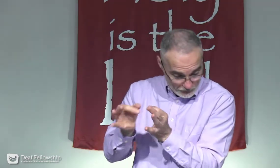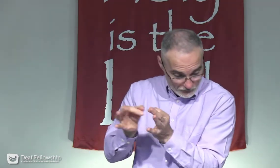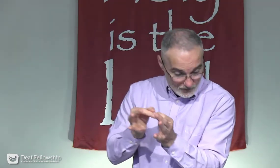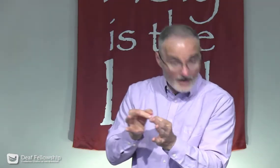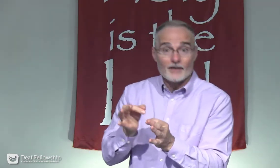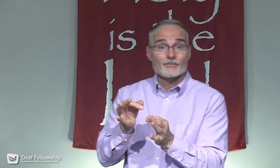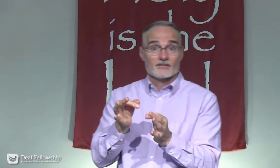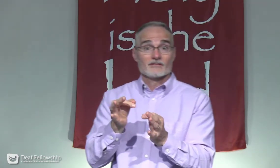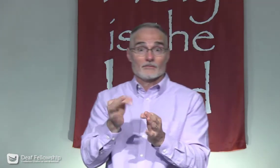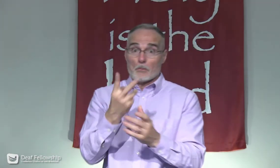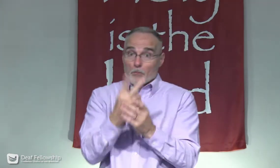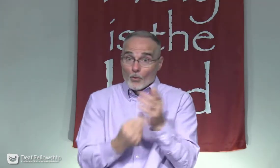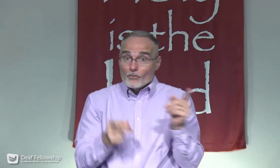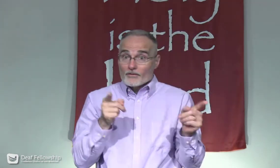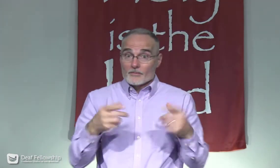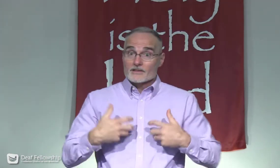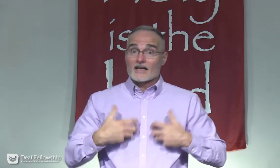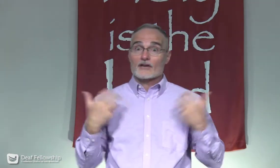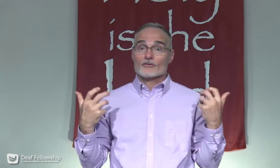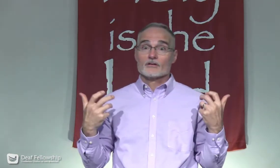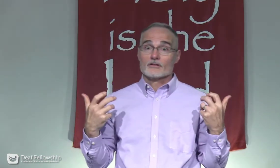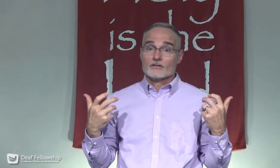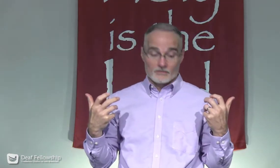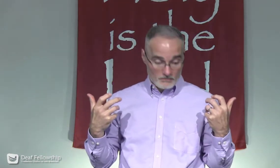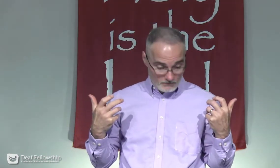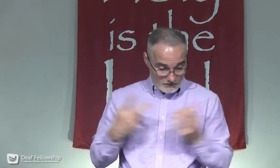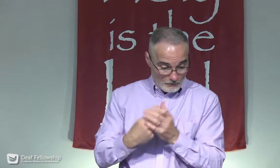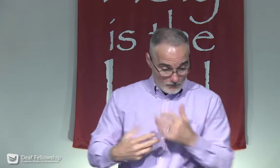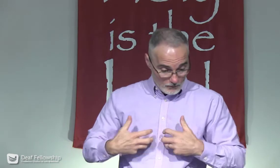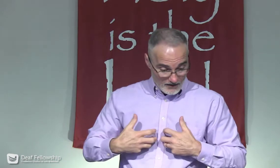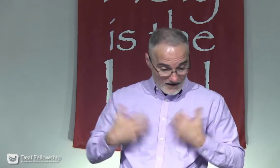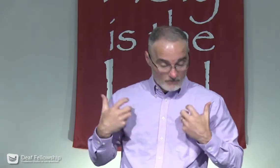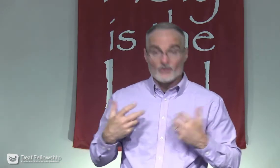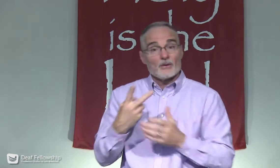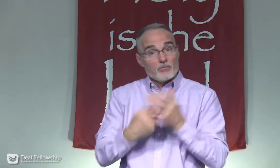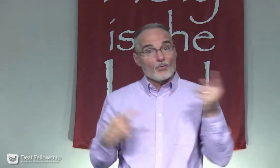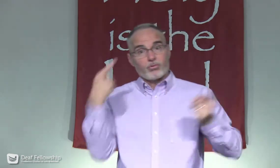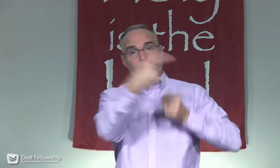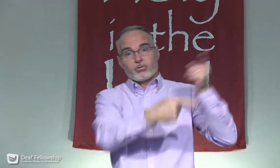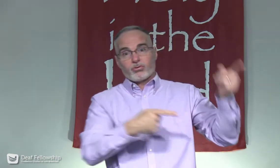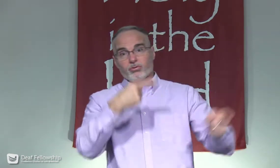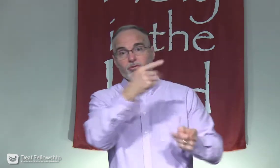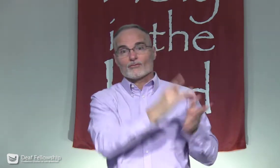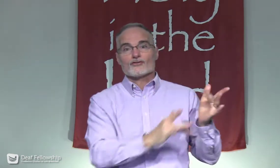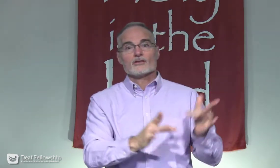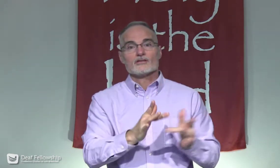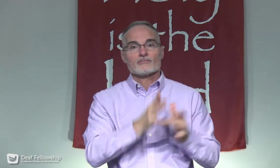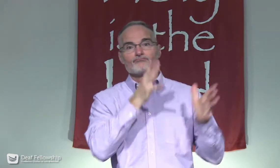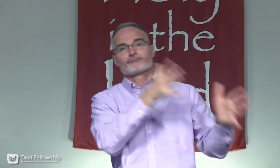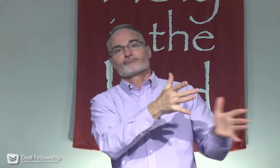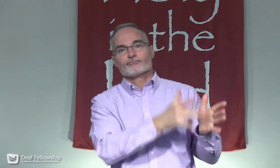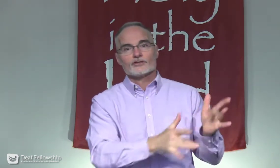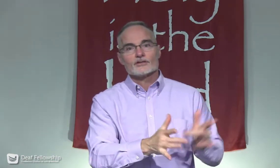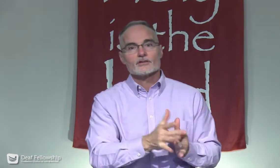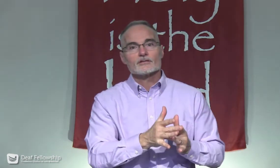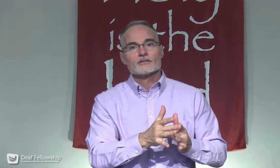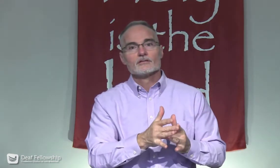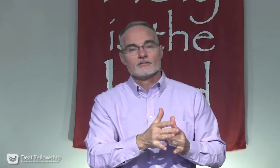In Matthew's gospel, he describes both of them as being angry. Both of them insulting